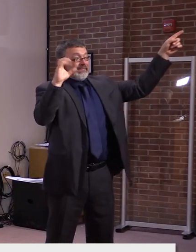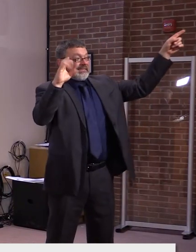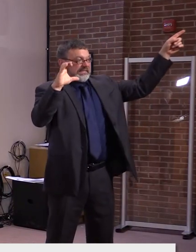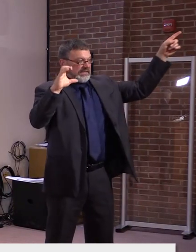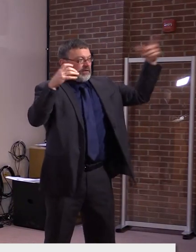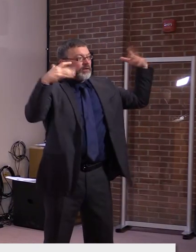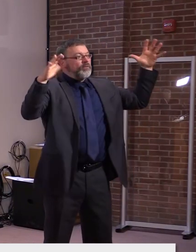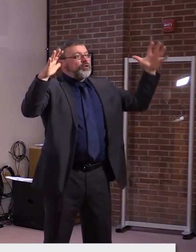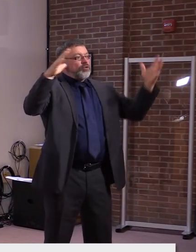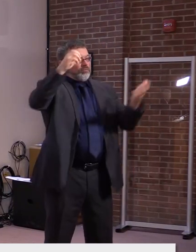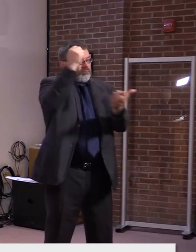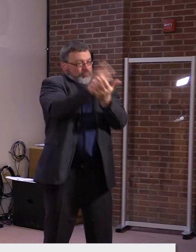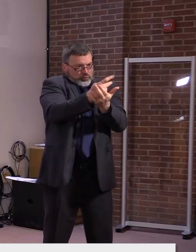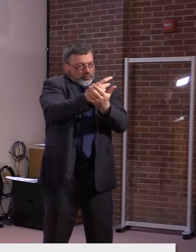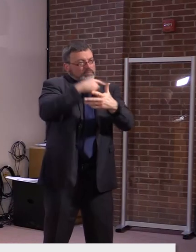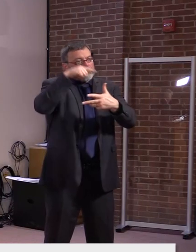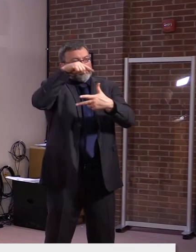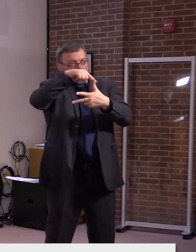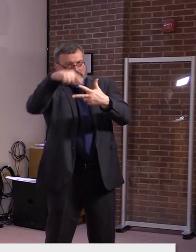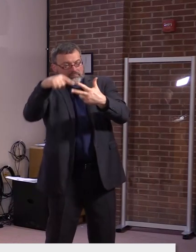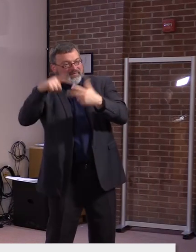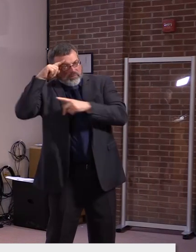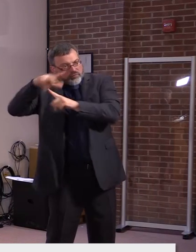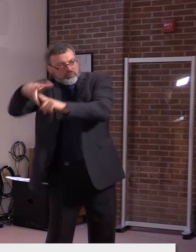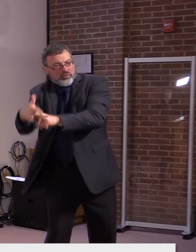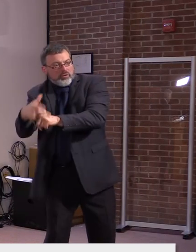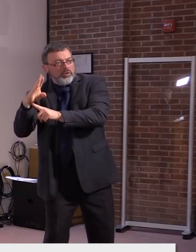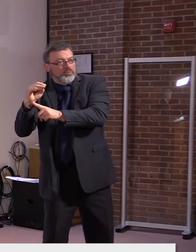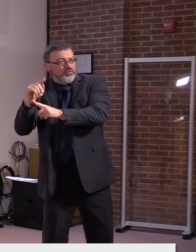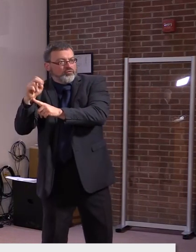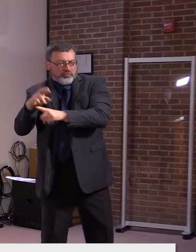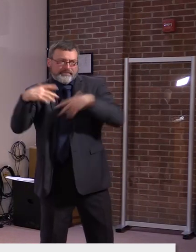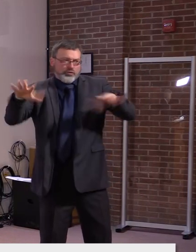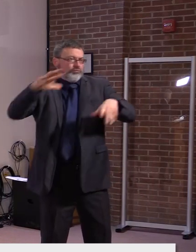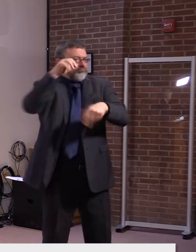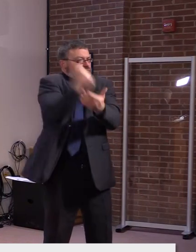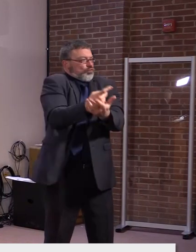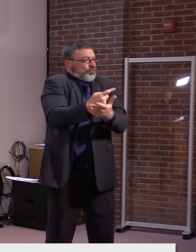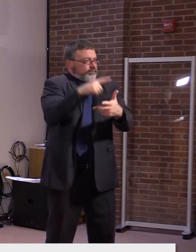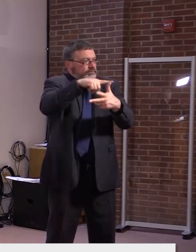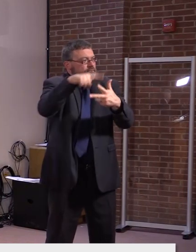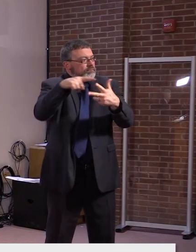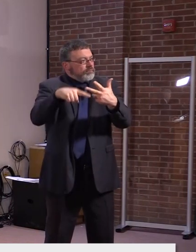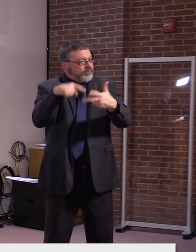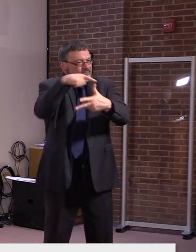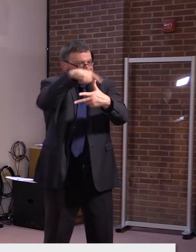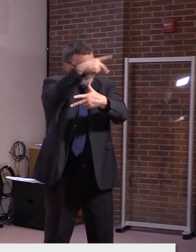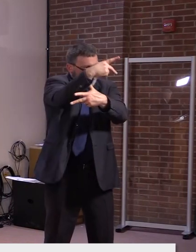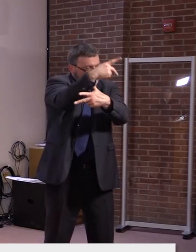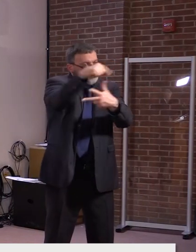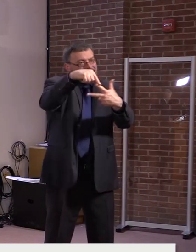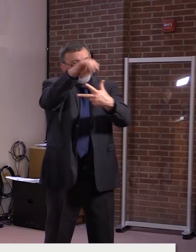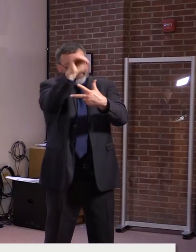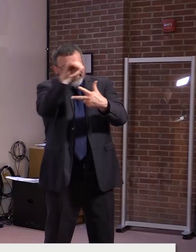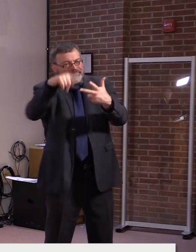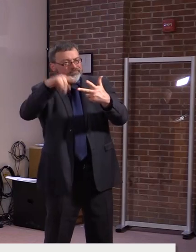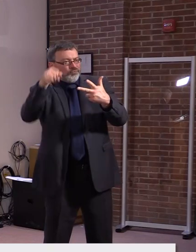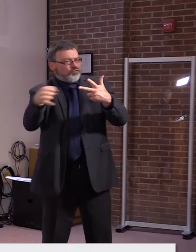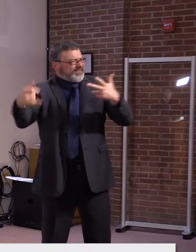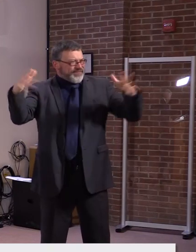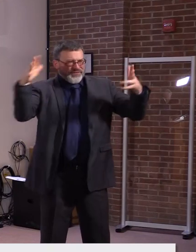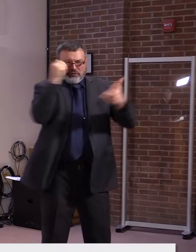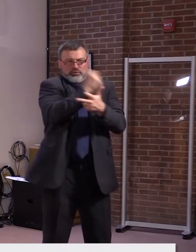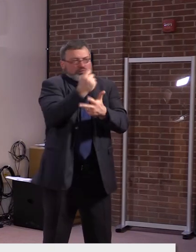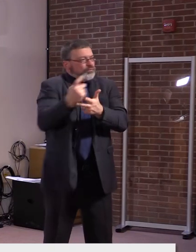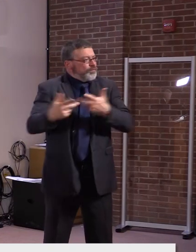all three vaccines available in the United States. That's Johnson & Johnson, Pfizer, and Moderna. They've